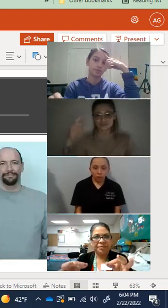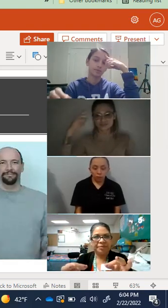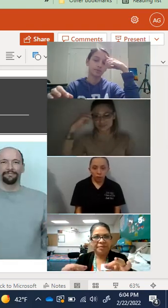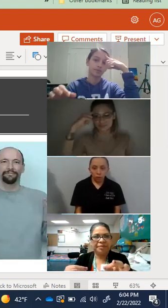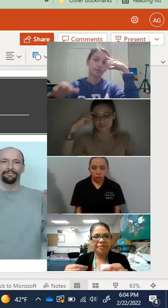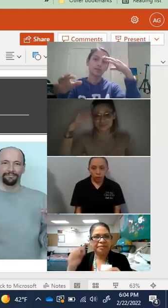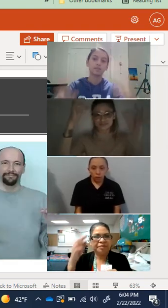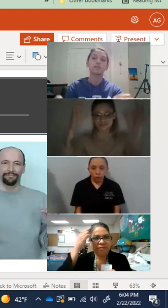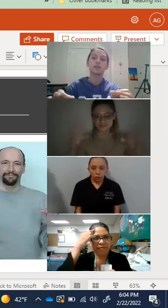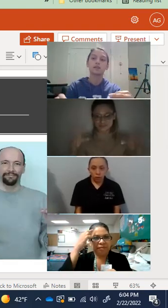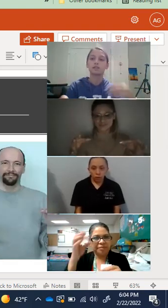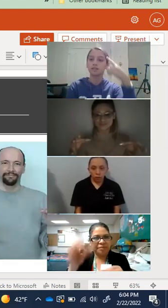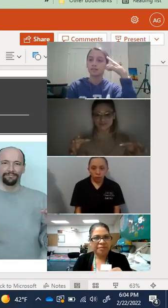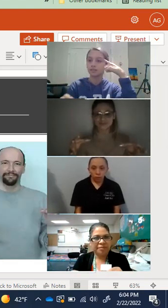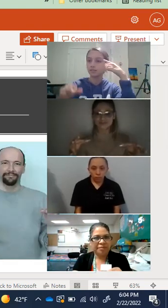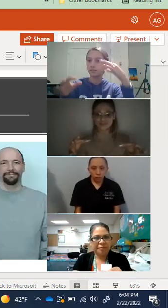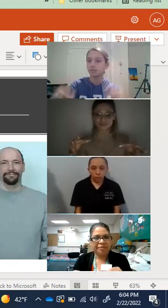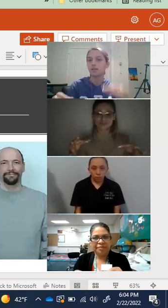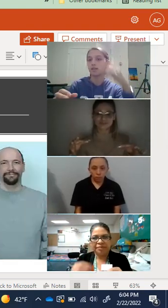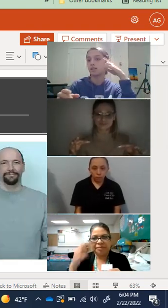This side.